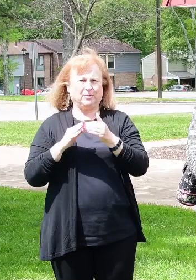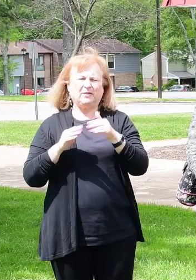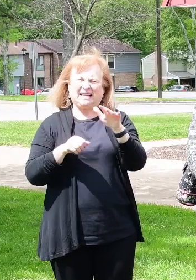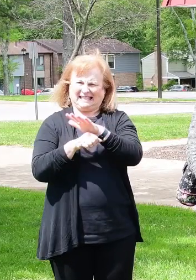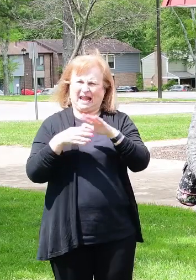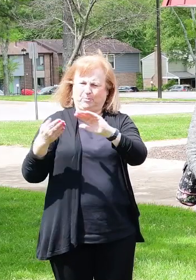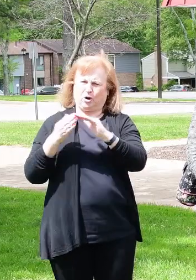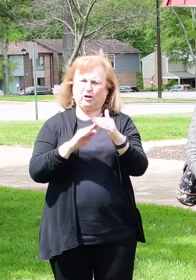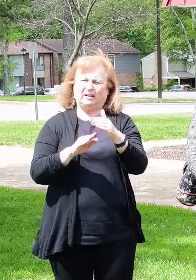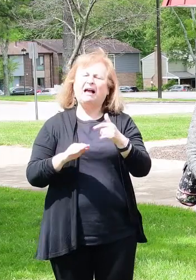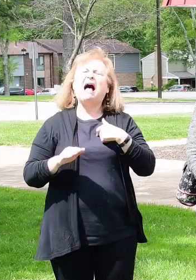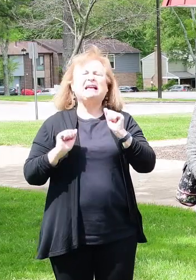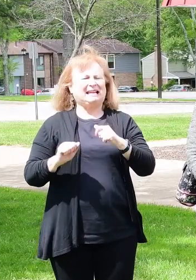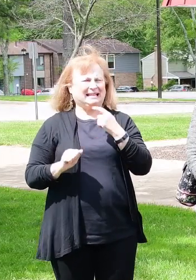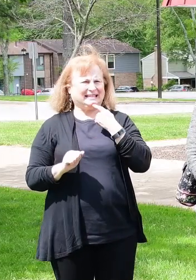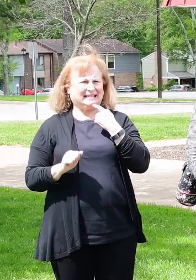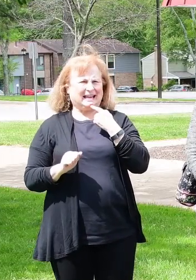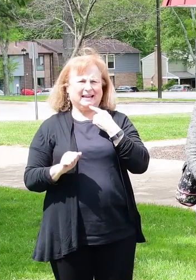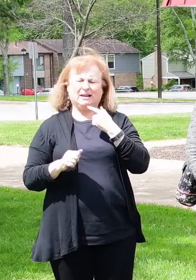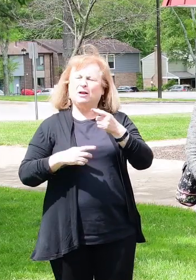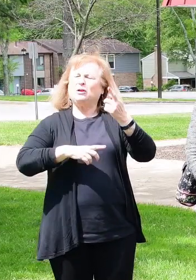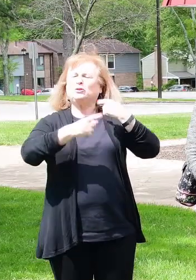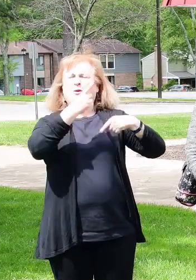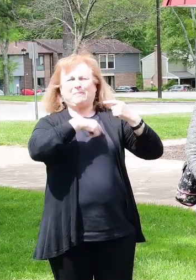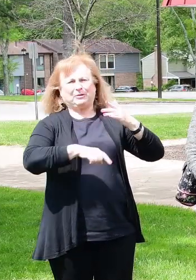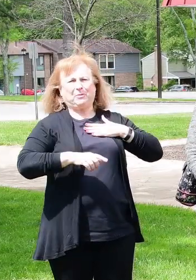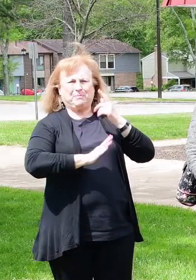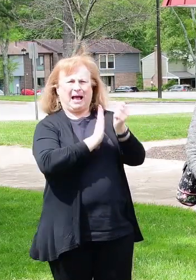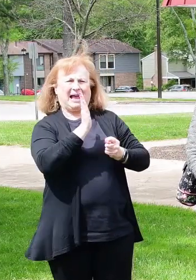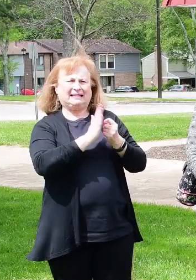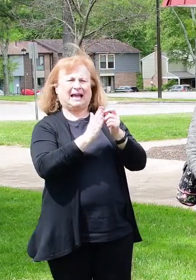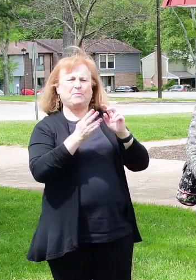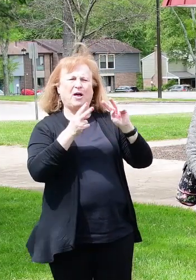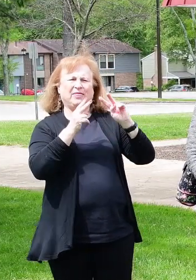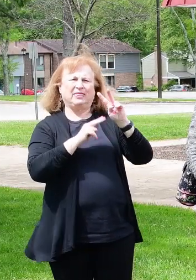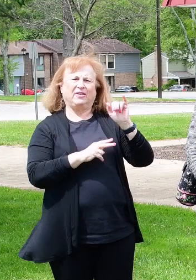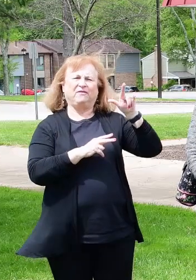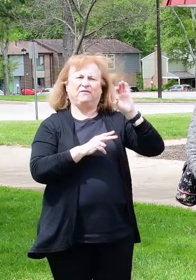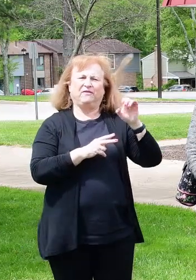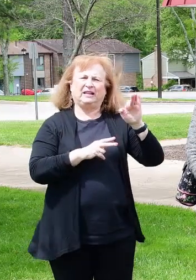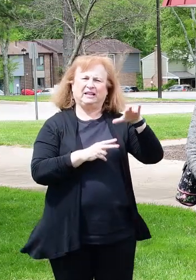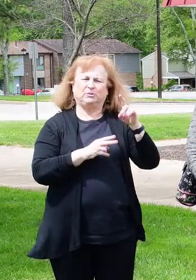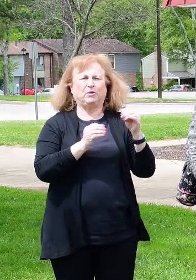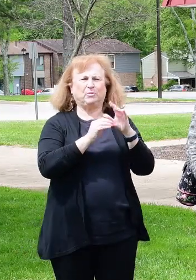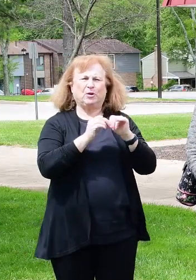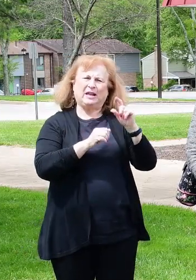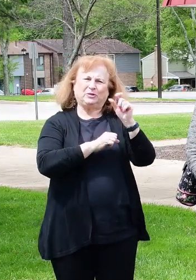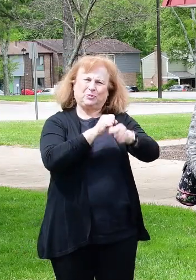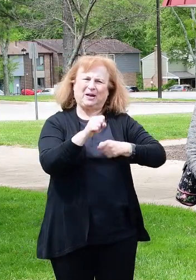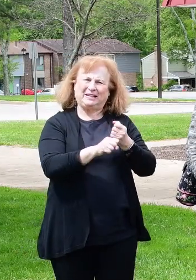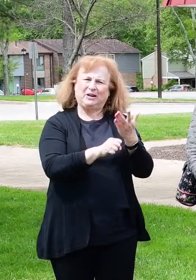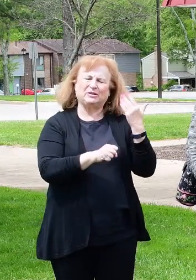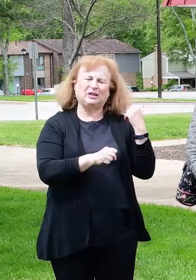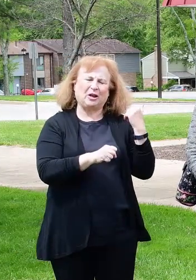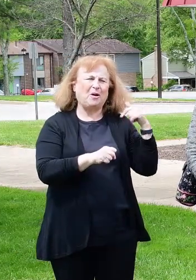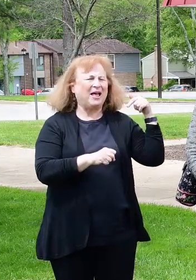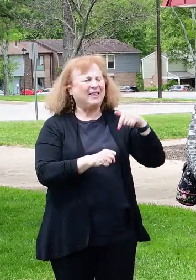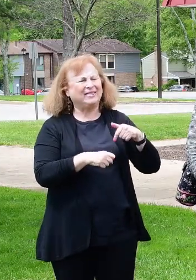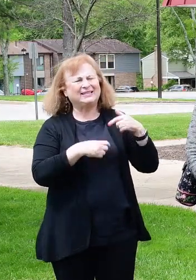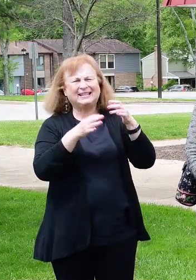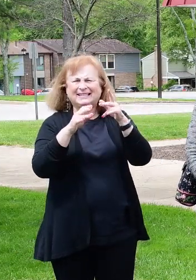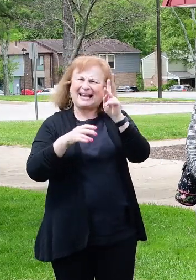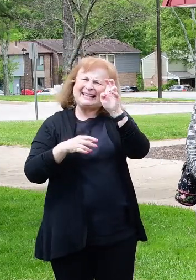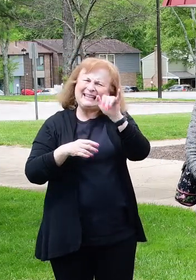this neighborhood, I can say, going back to my time on the village board over 20 years ago, this has been a